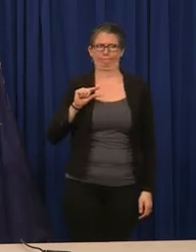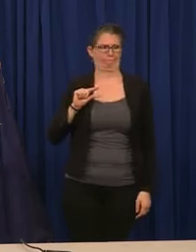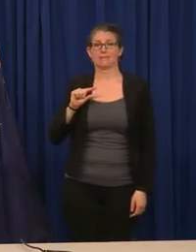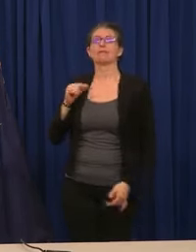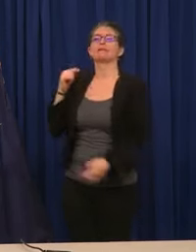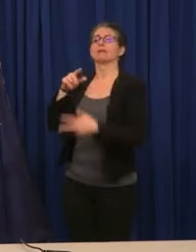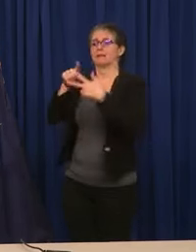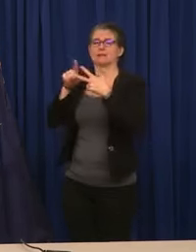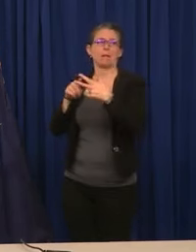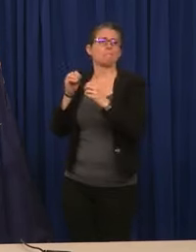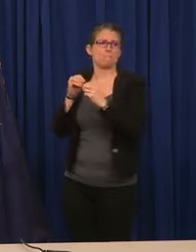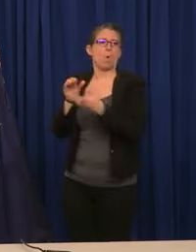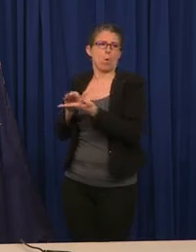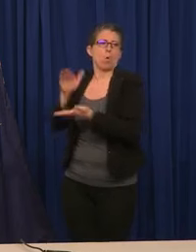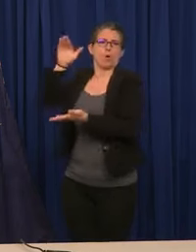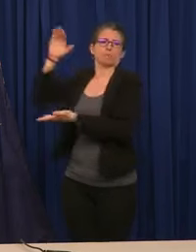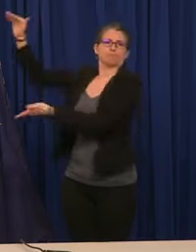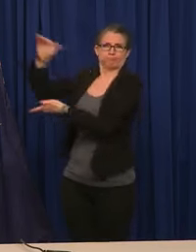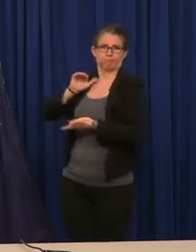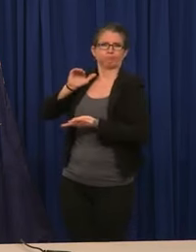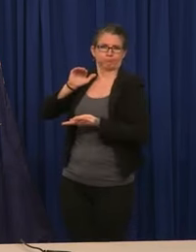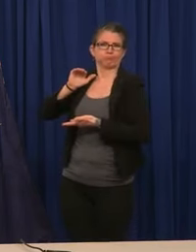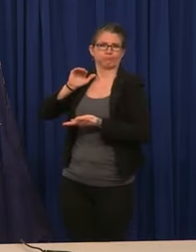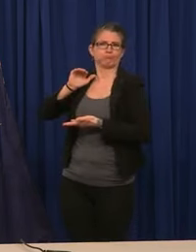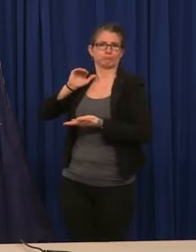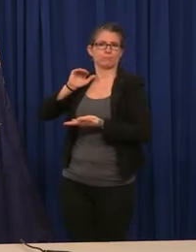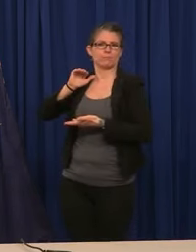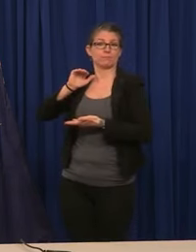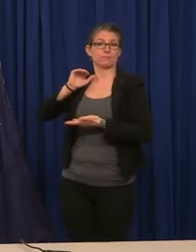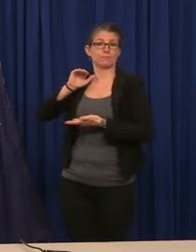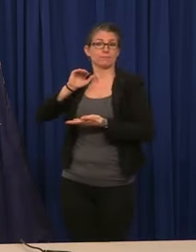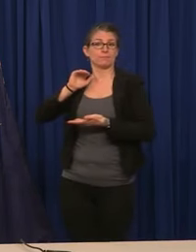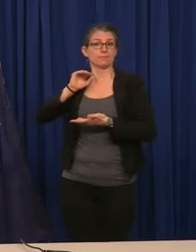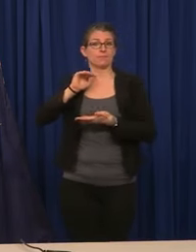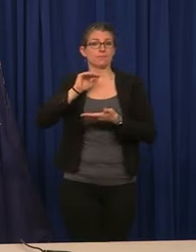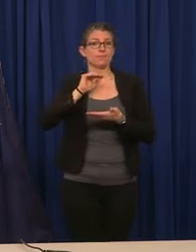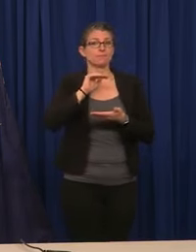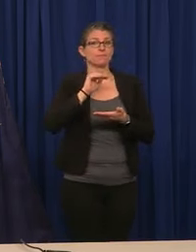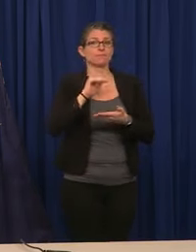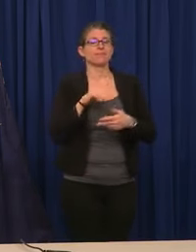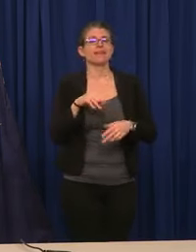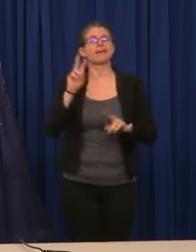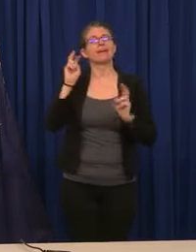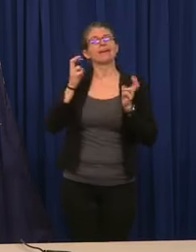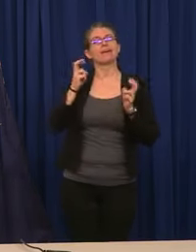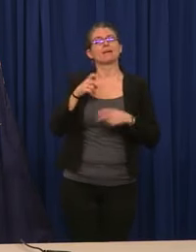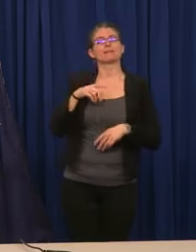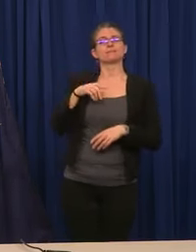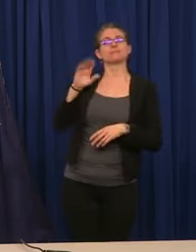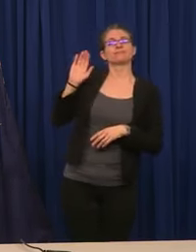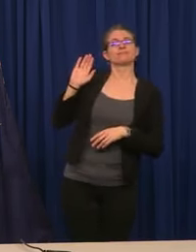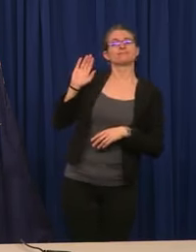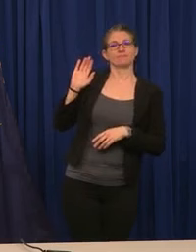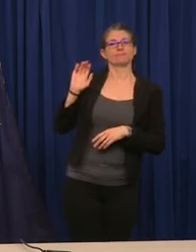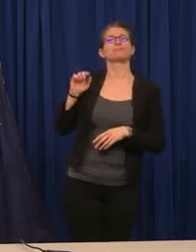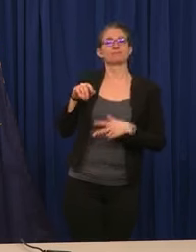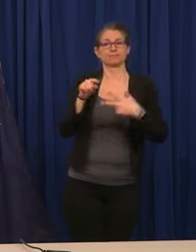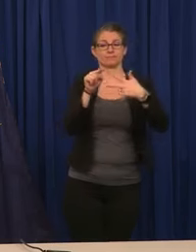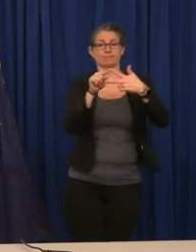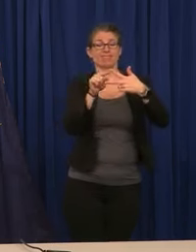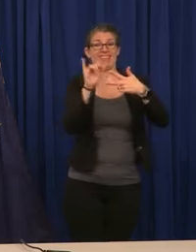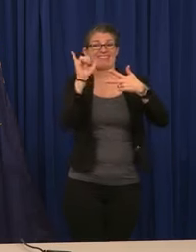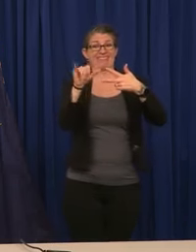25% allocation. We've also confirmed that, as I've mentioned at these meetings, we received a much